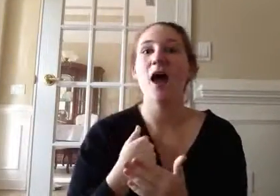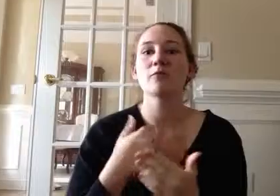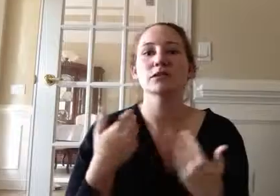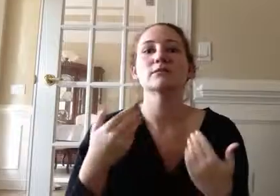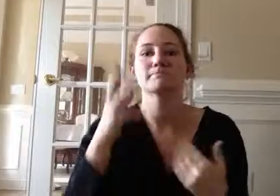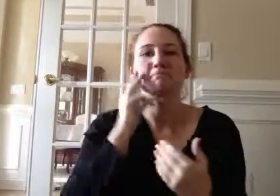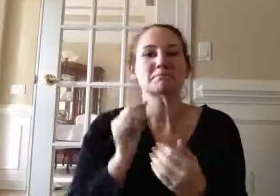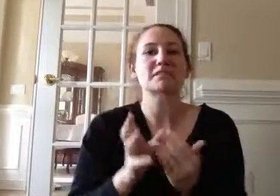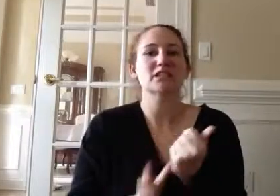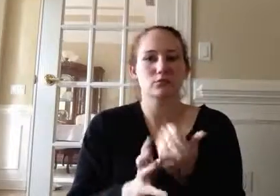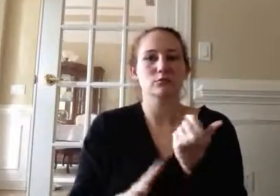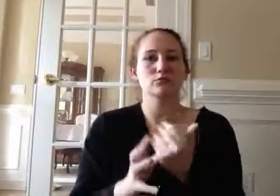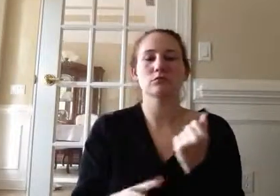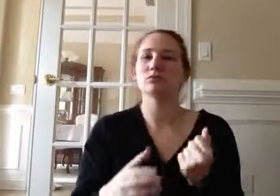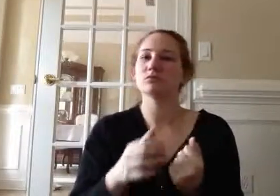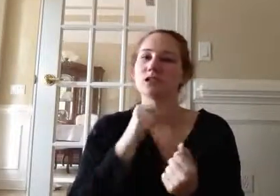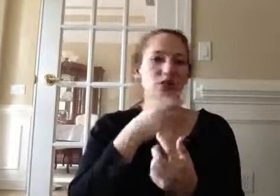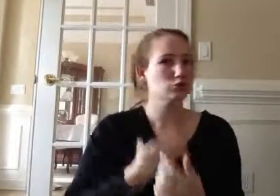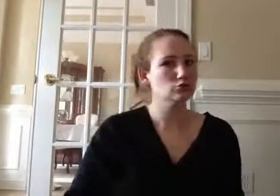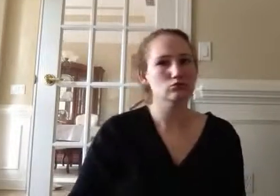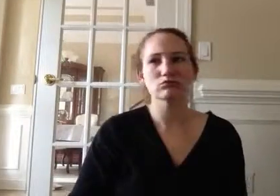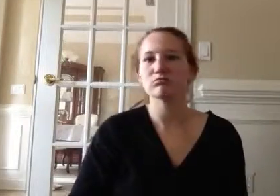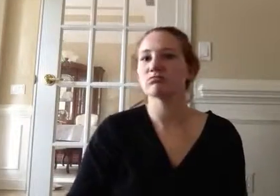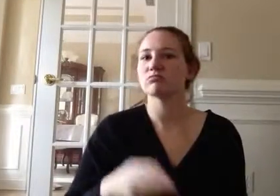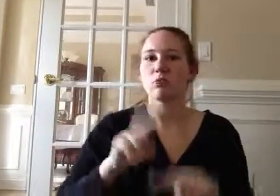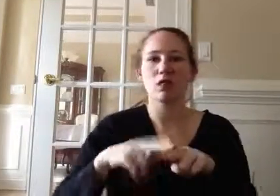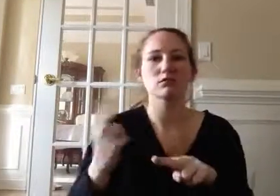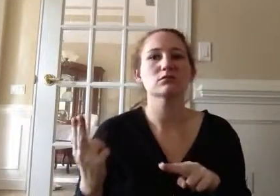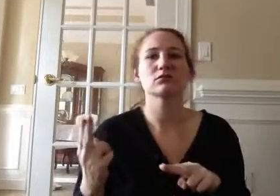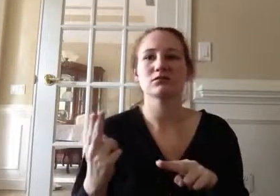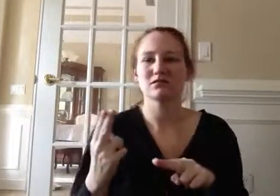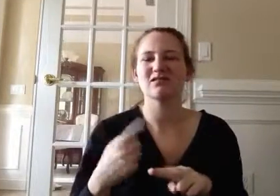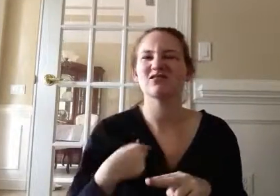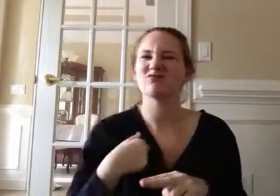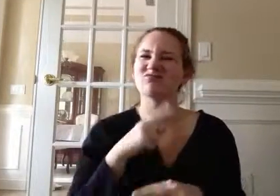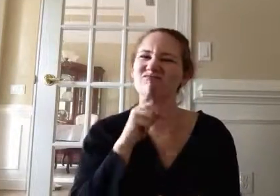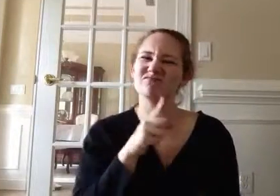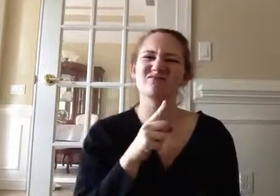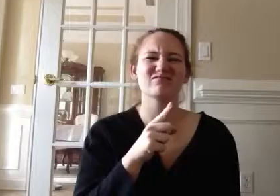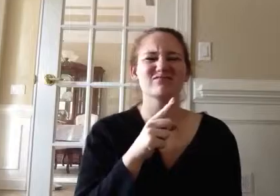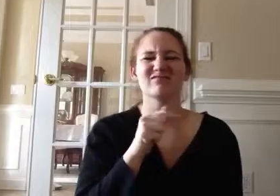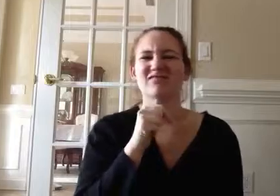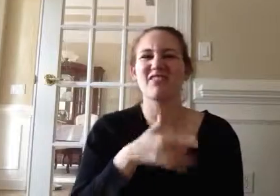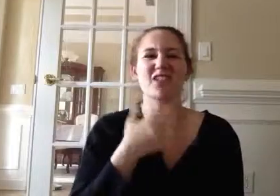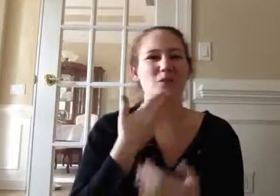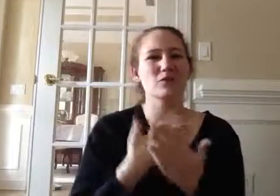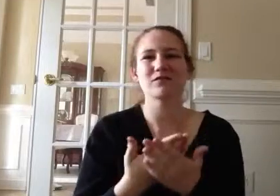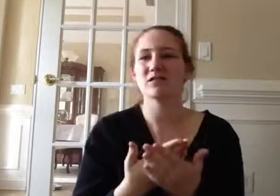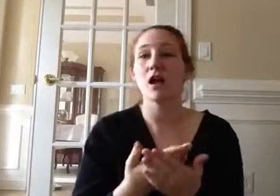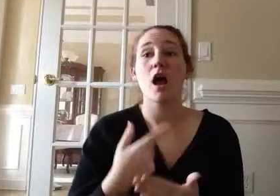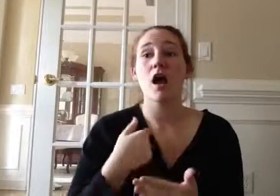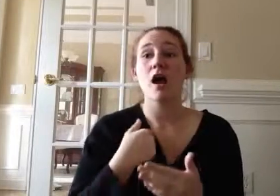diarrhea, loss of appetite, weight loss, and generally just not feeling well. I was immediately scheduled for an